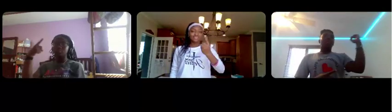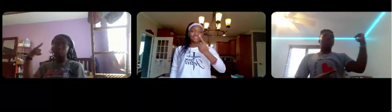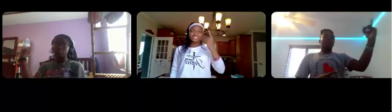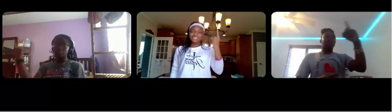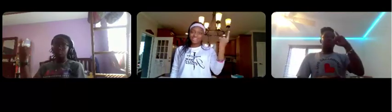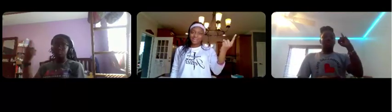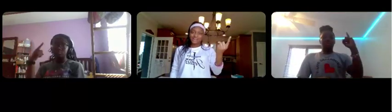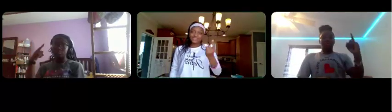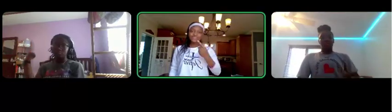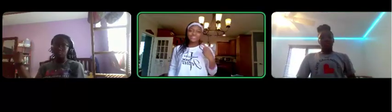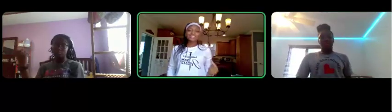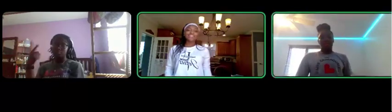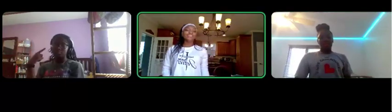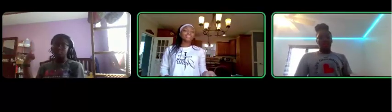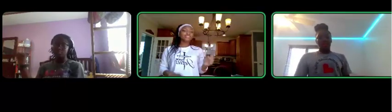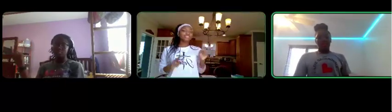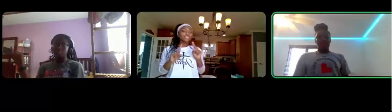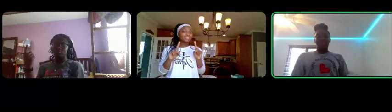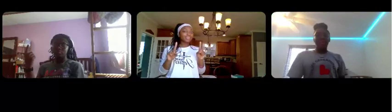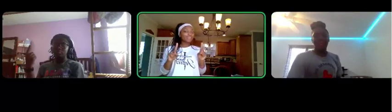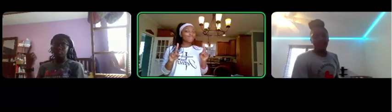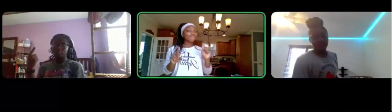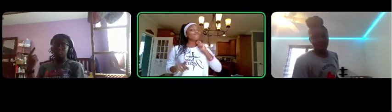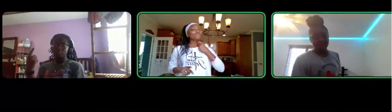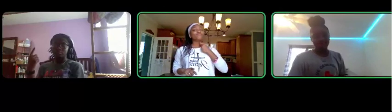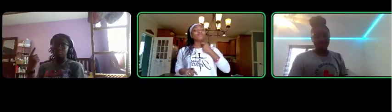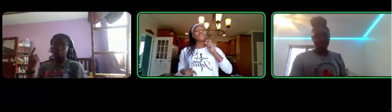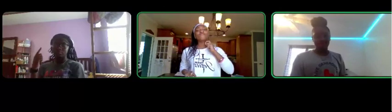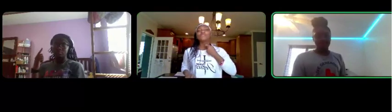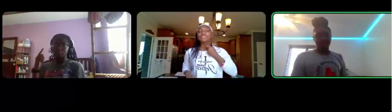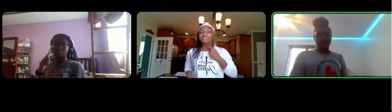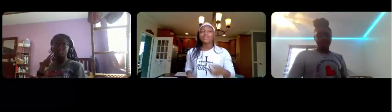Good job. So let's try that again. Do it again.